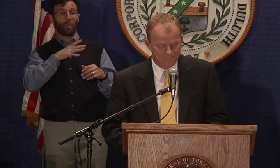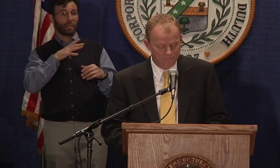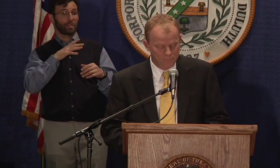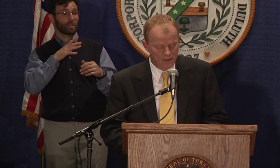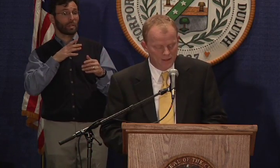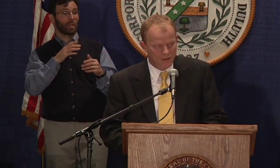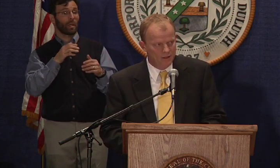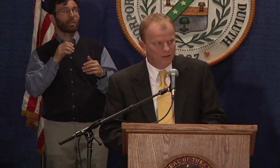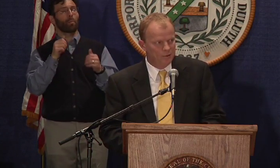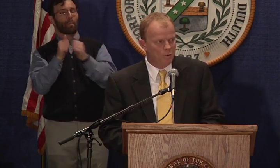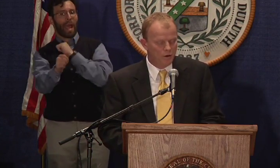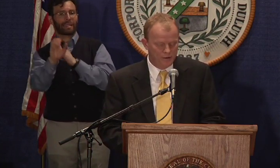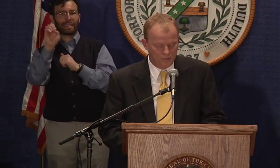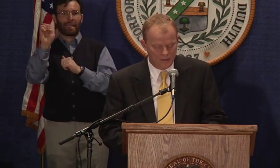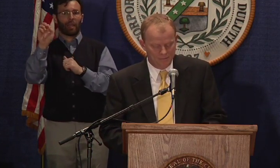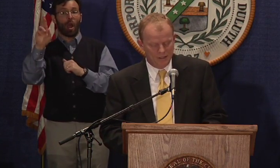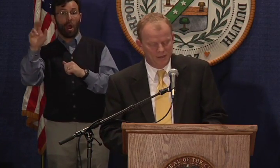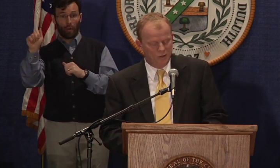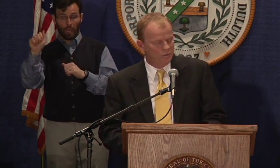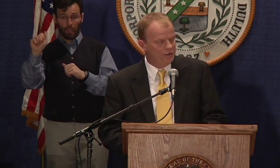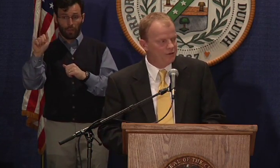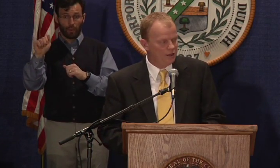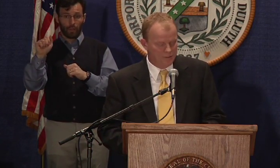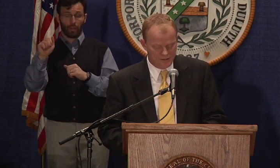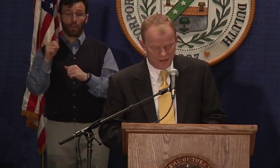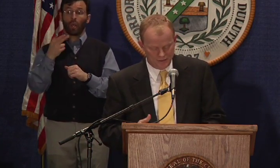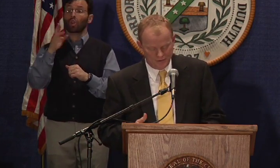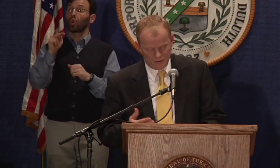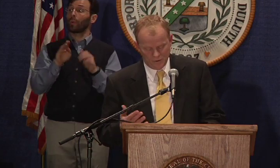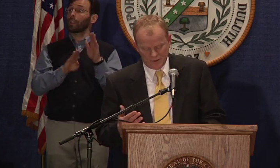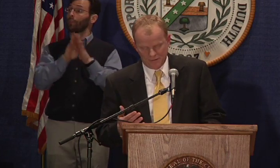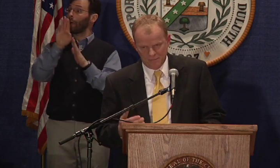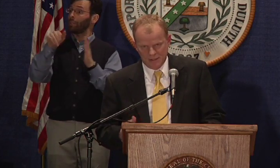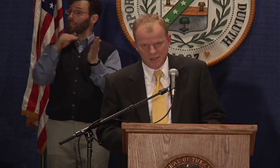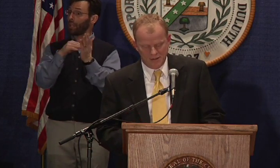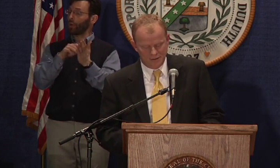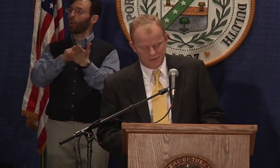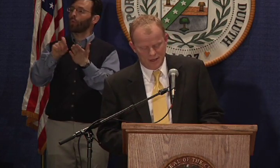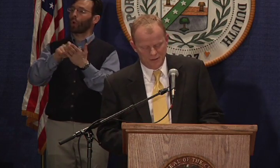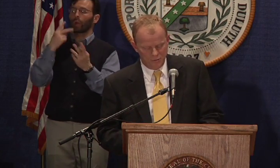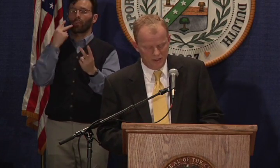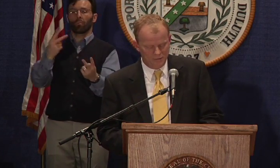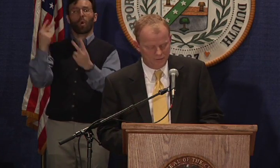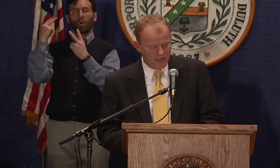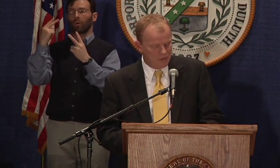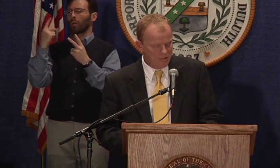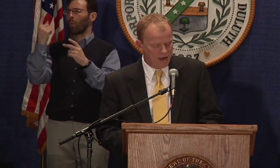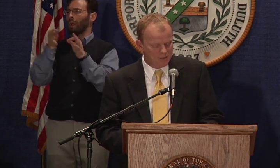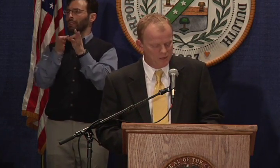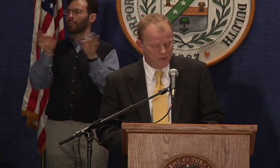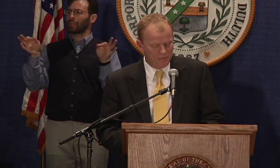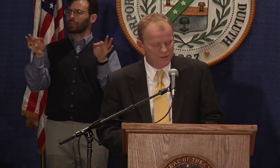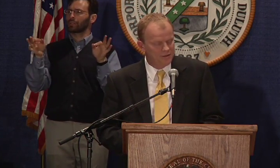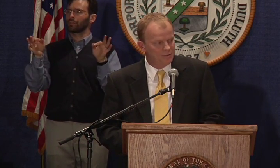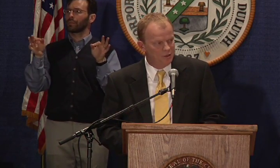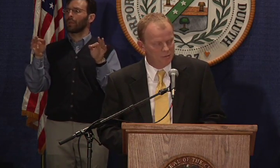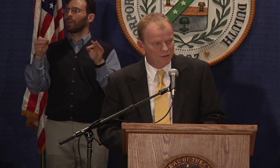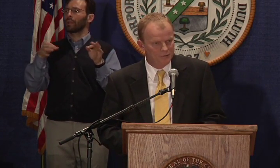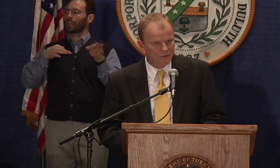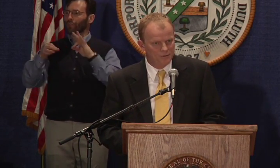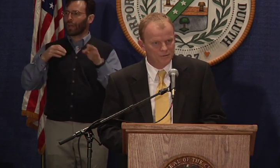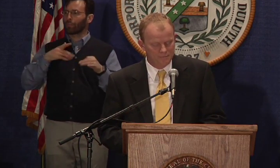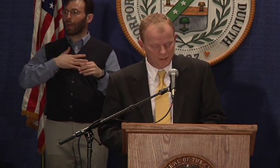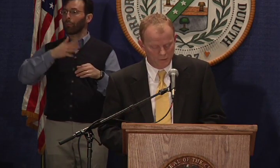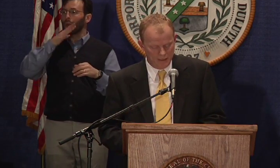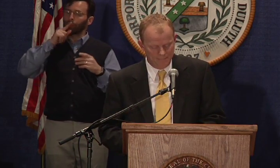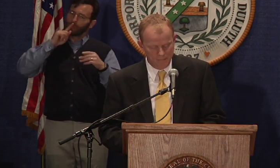ERA. In a memorial written by the Human Development Center, there was a sentence that, to me, defined my mom's commitment to the people